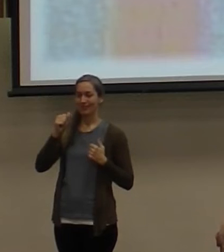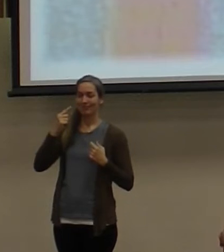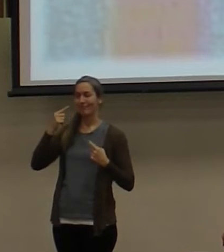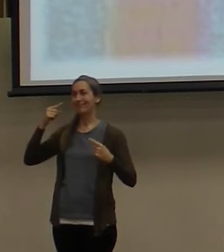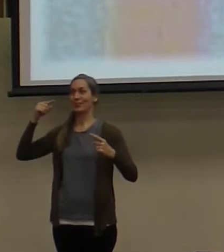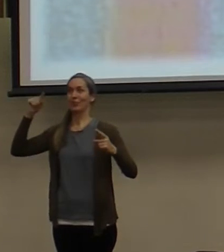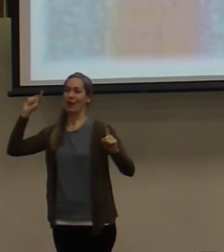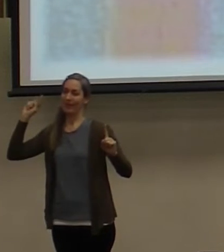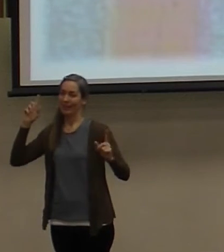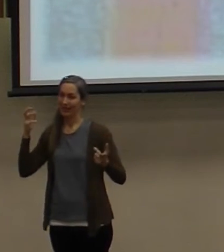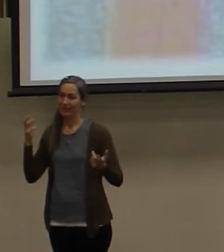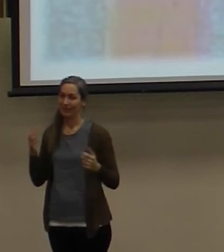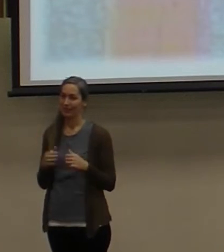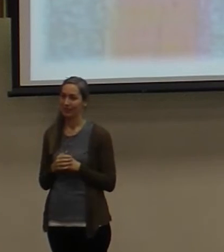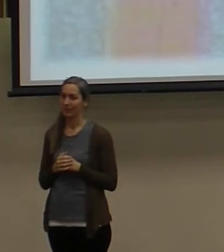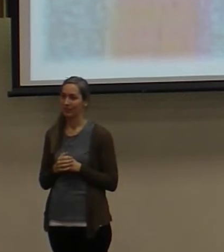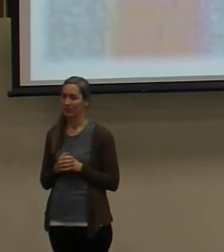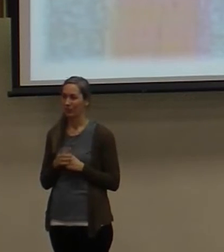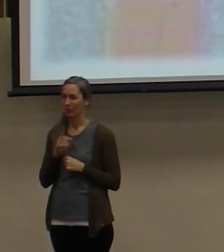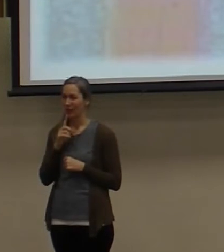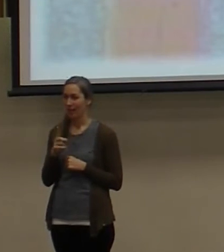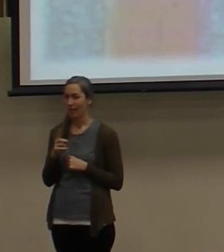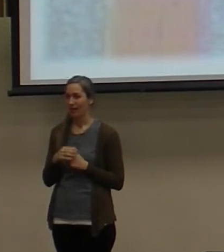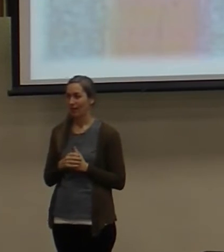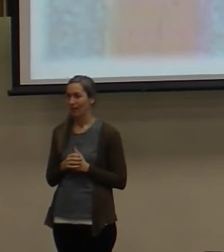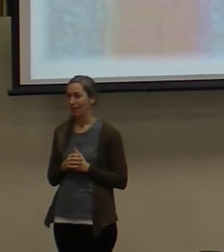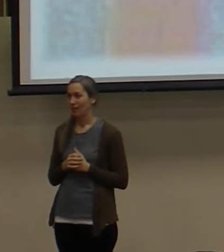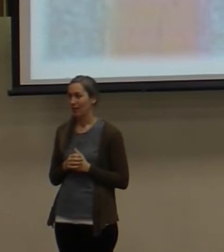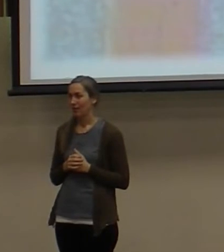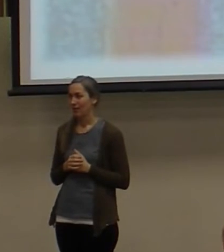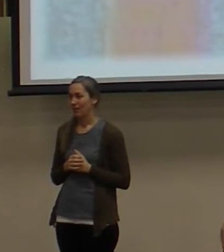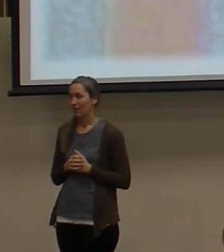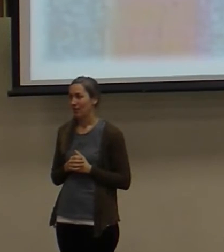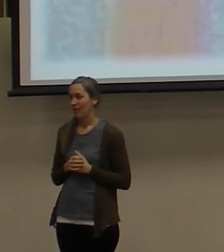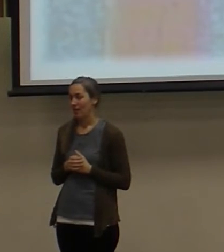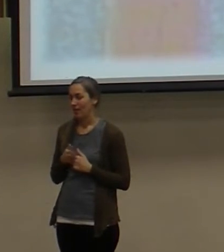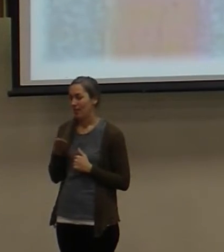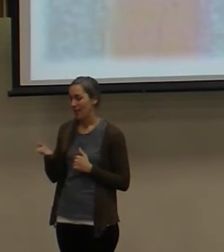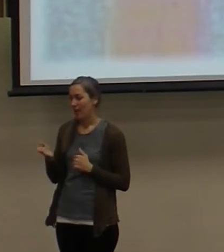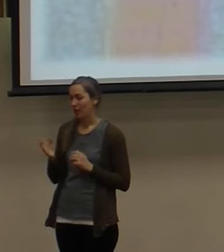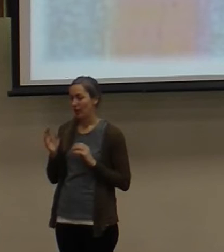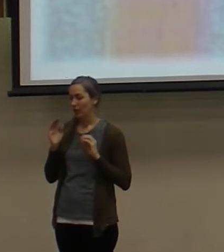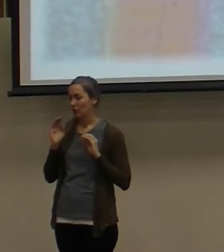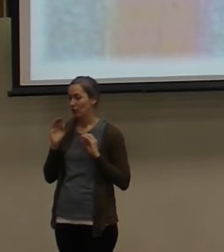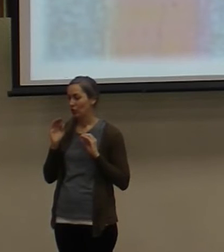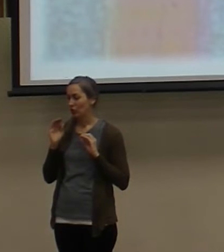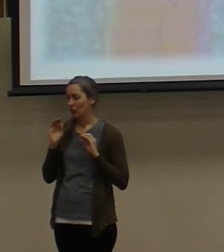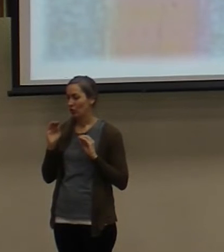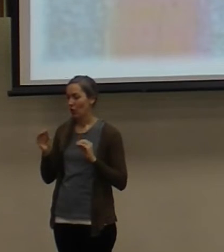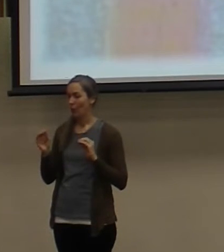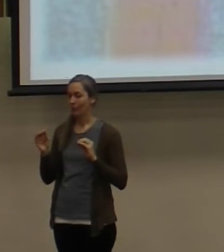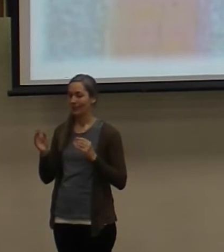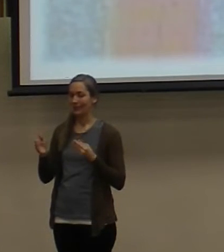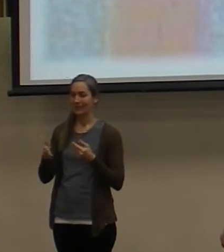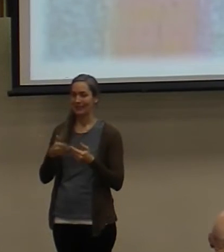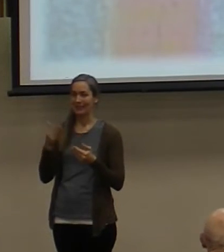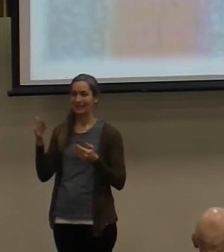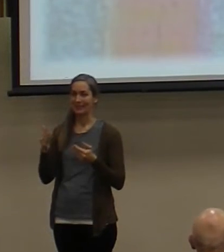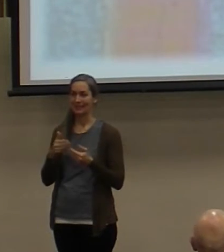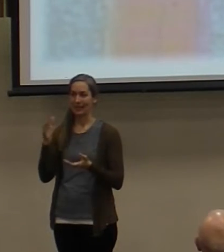The reality is this: there is no such thing as a no maintenance marriage.